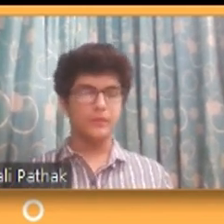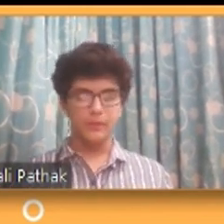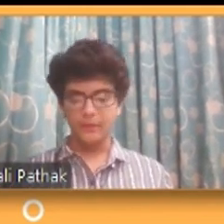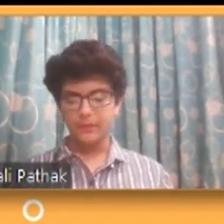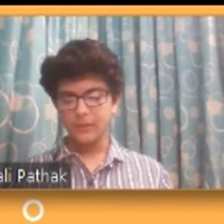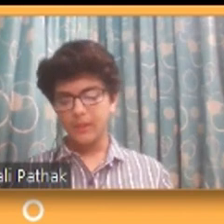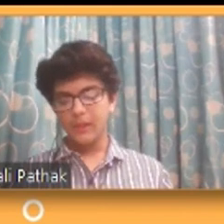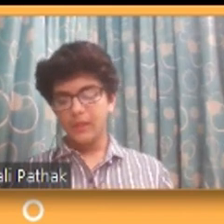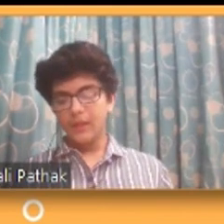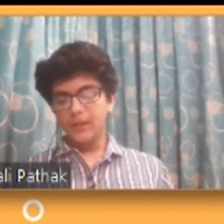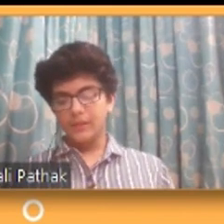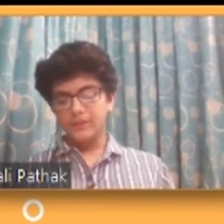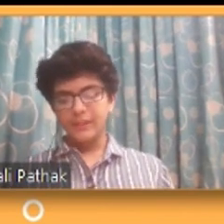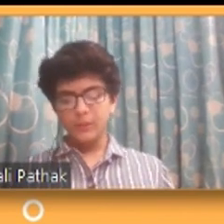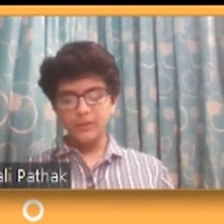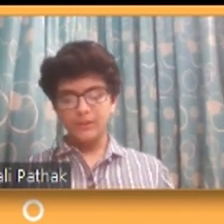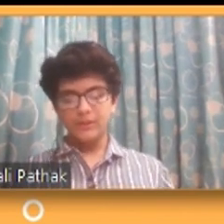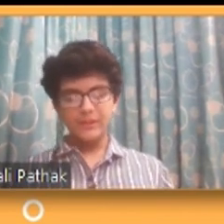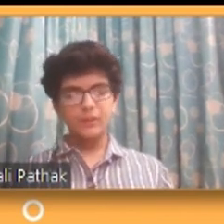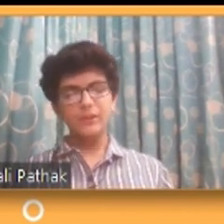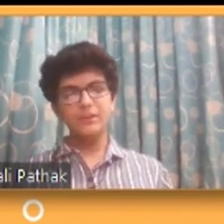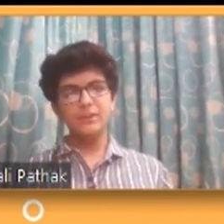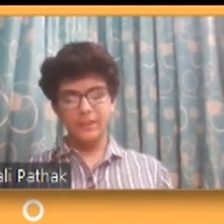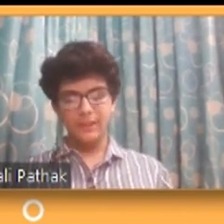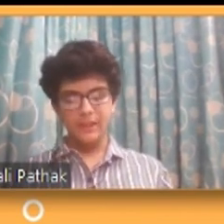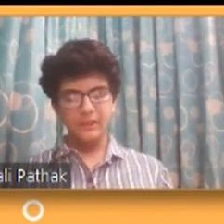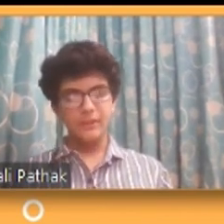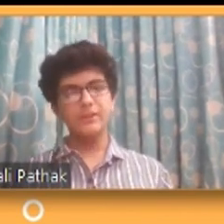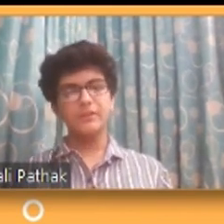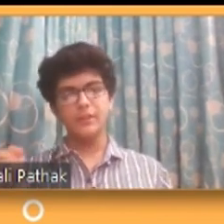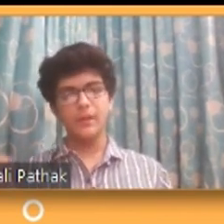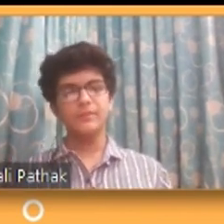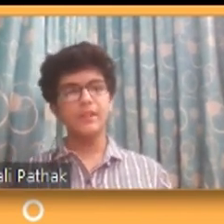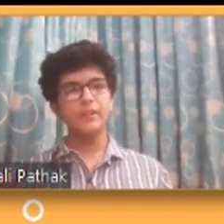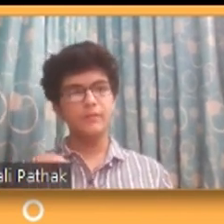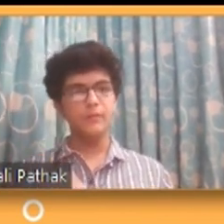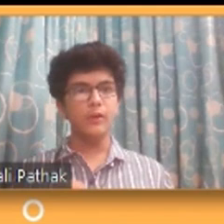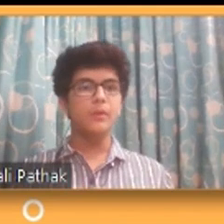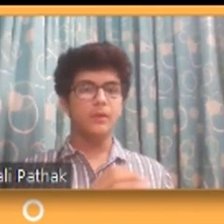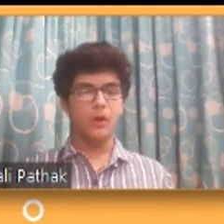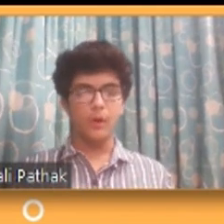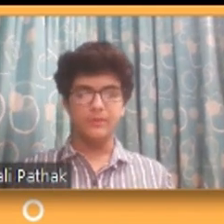language. The sequence in English is subject, verb, object.